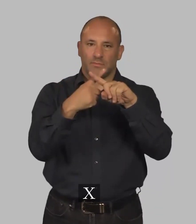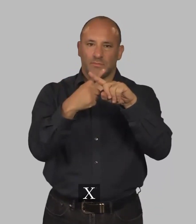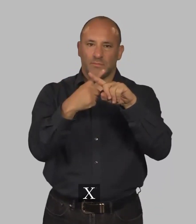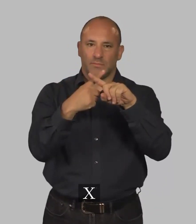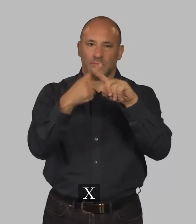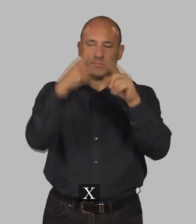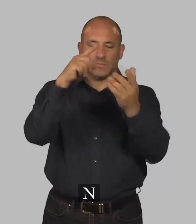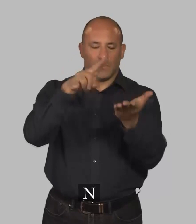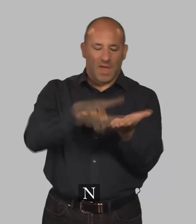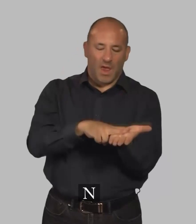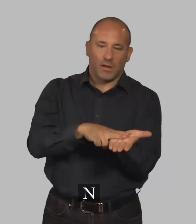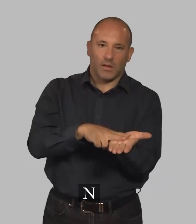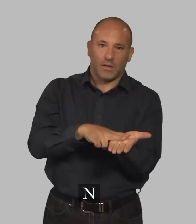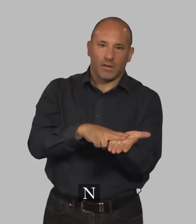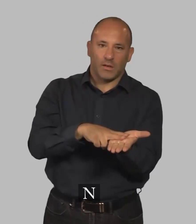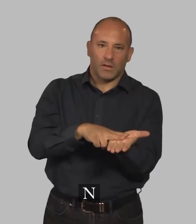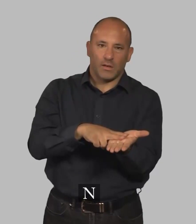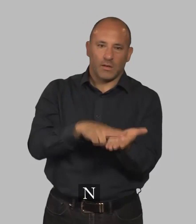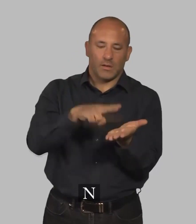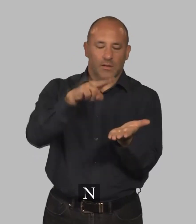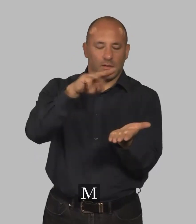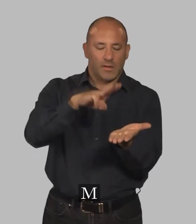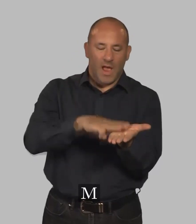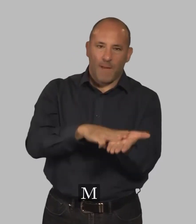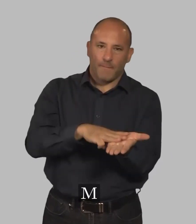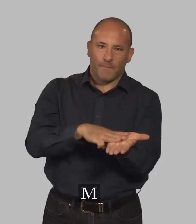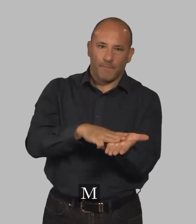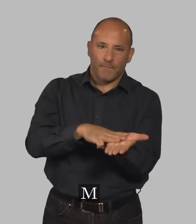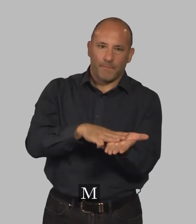X, N, M,